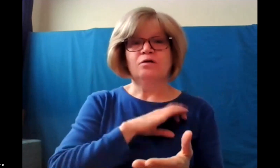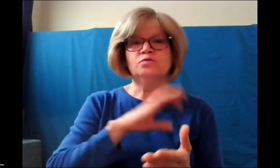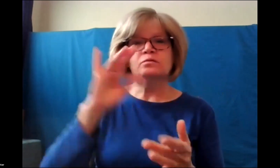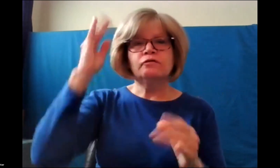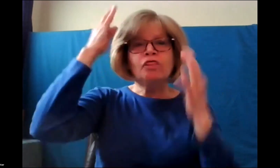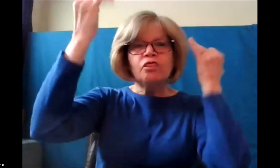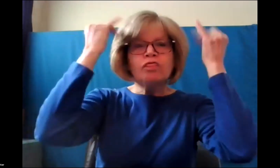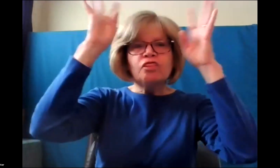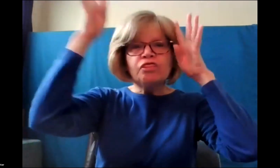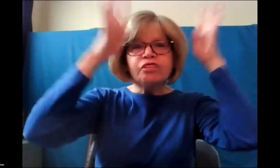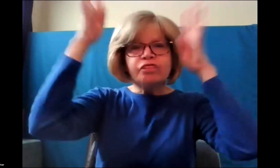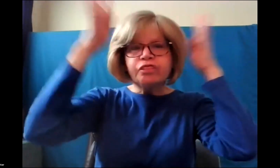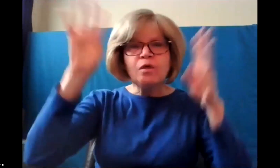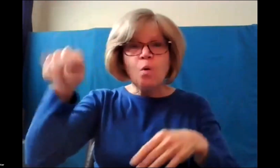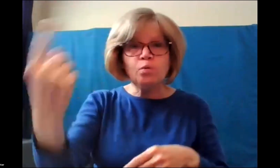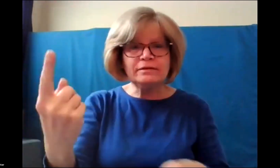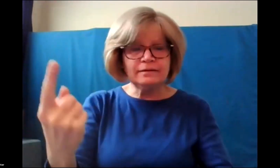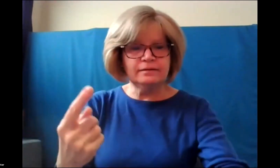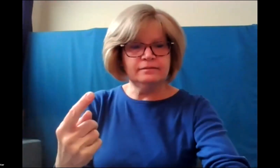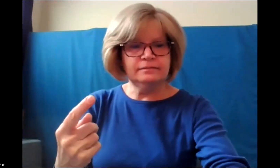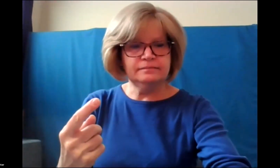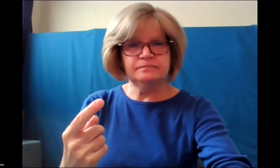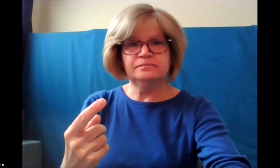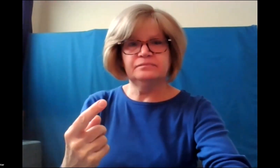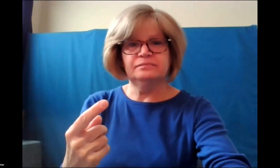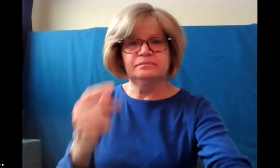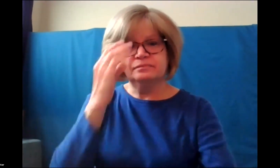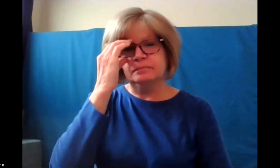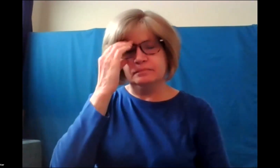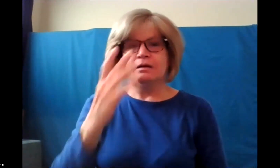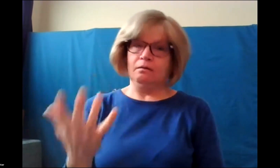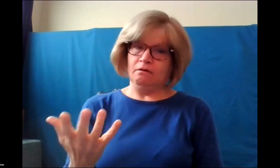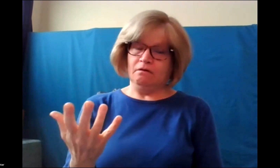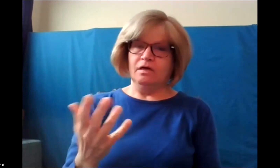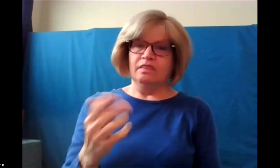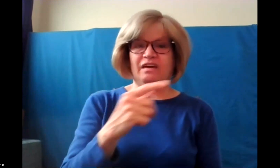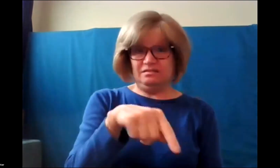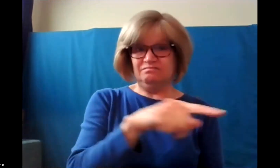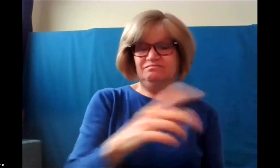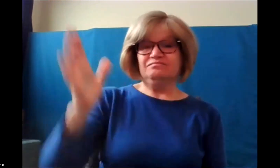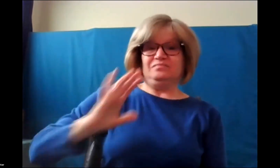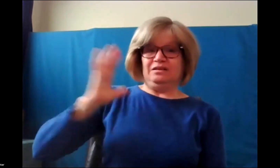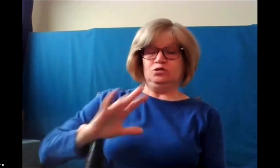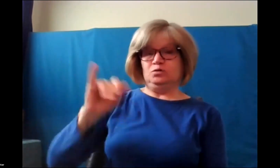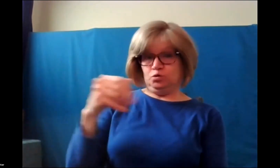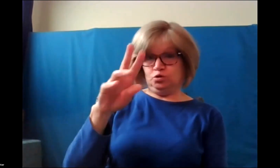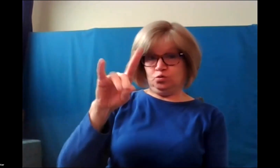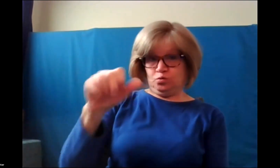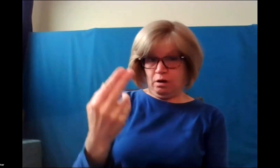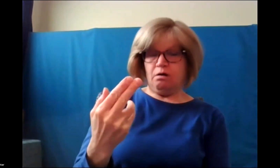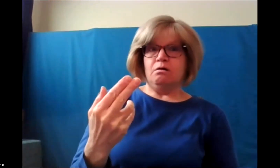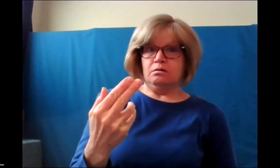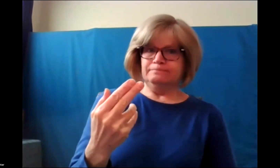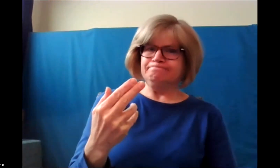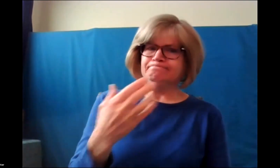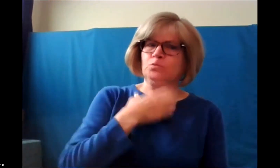myth and fiction, then I guess ancient Judah's heartfelt longings do belong in the realm